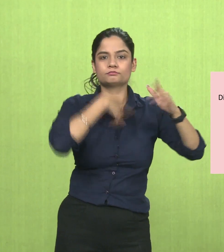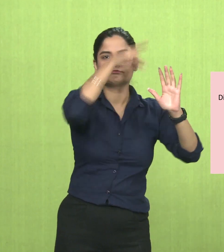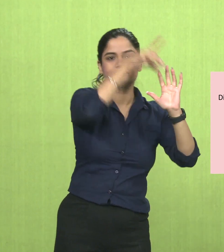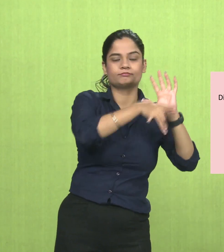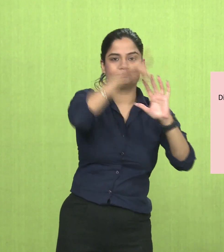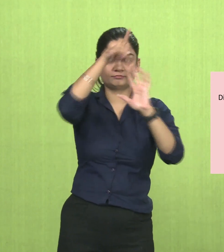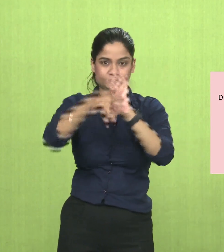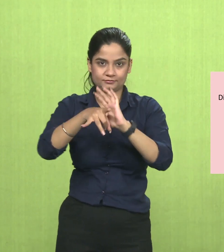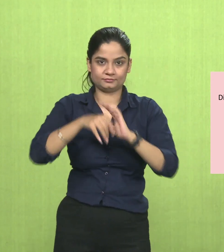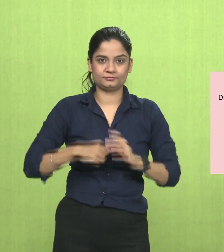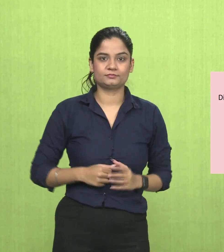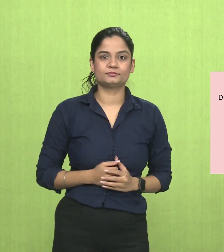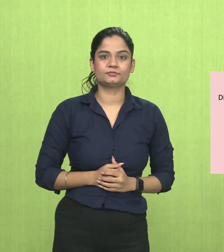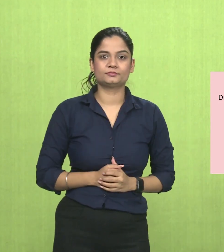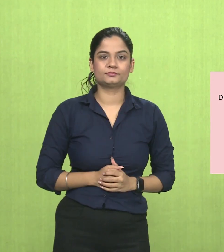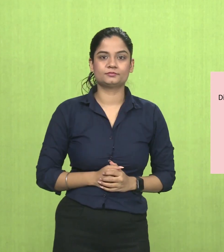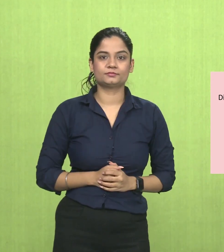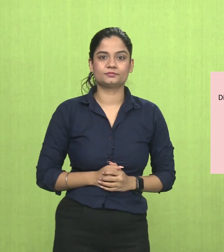What foods to take in these diseases I will tell later.